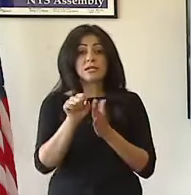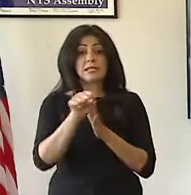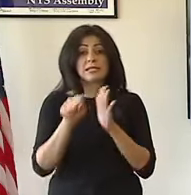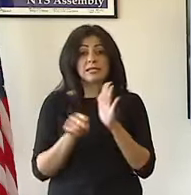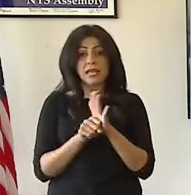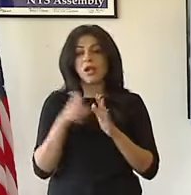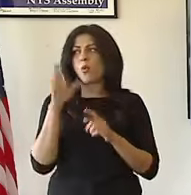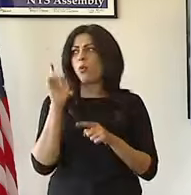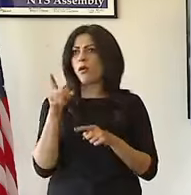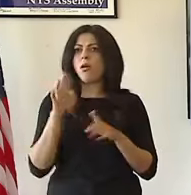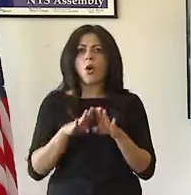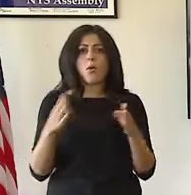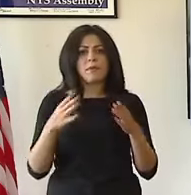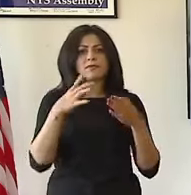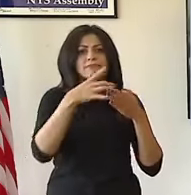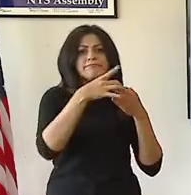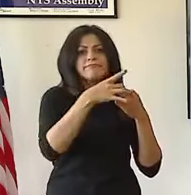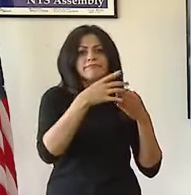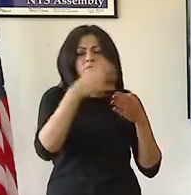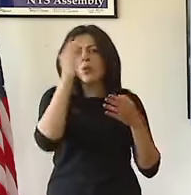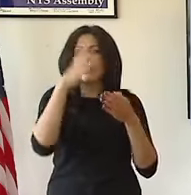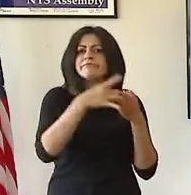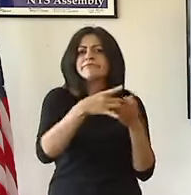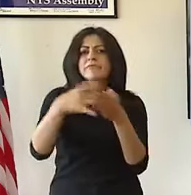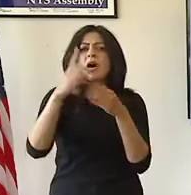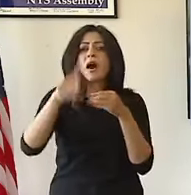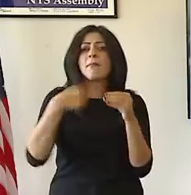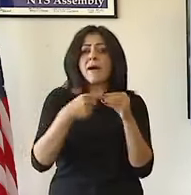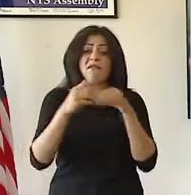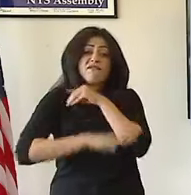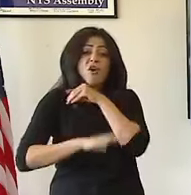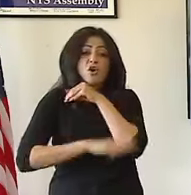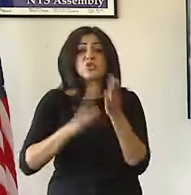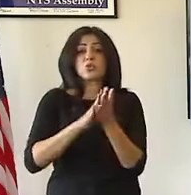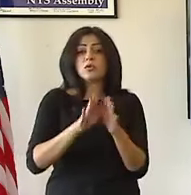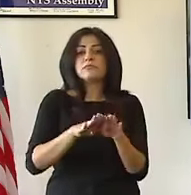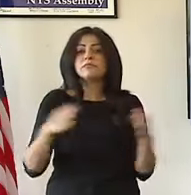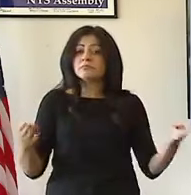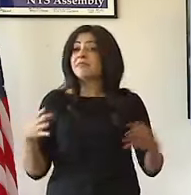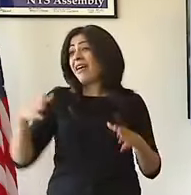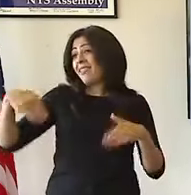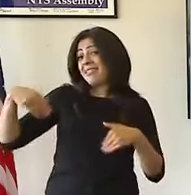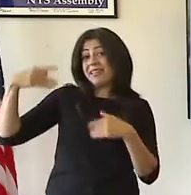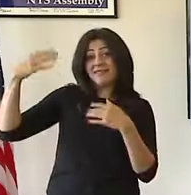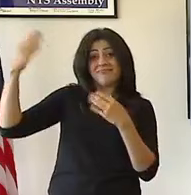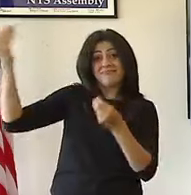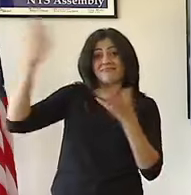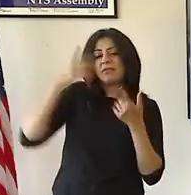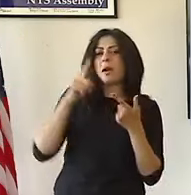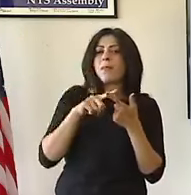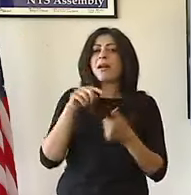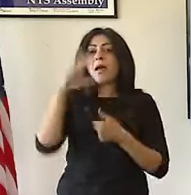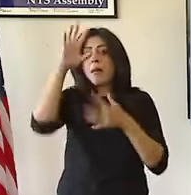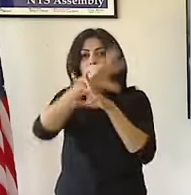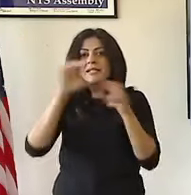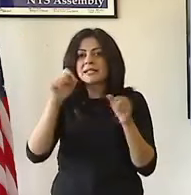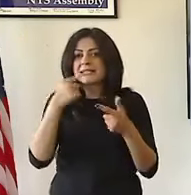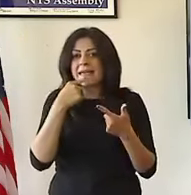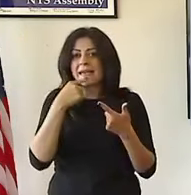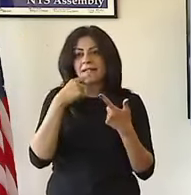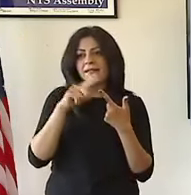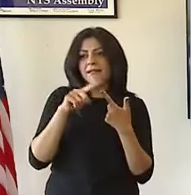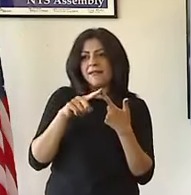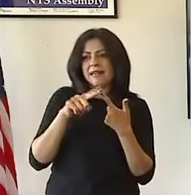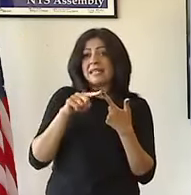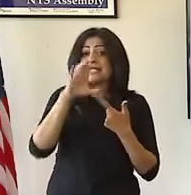fall? Kathleen, they haven't issued guidance, but the CDC has said, the president has said, and local officials have said,